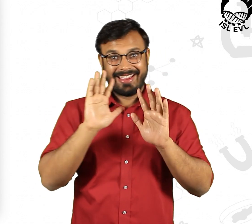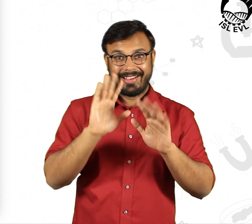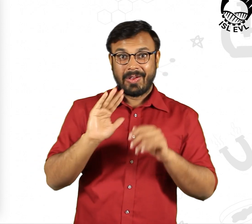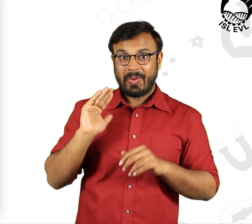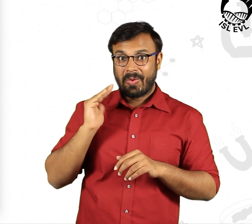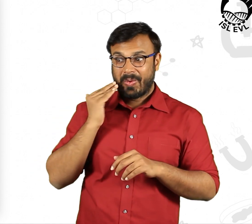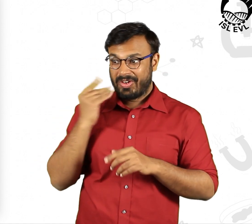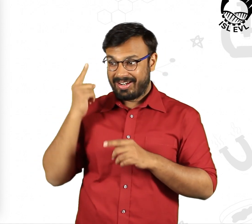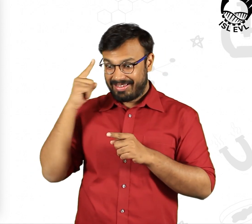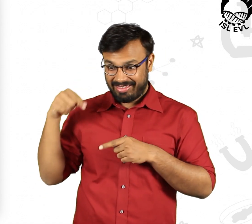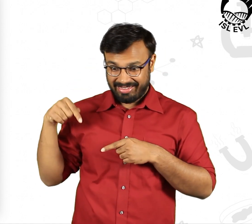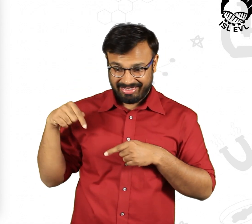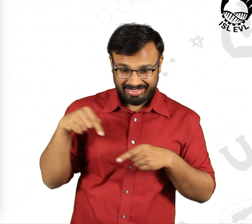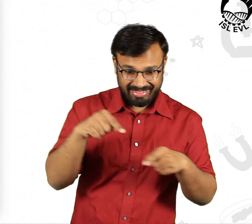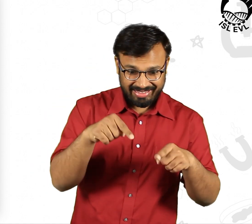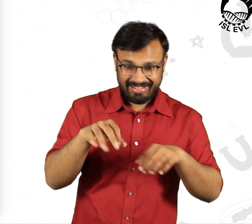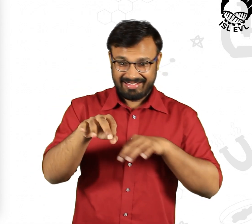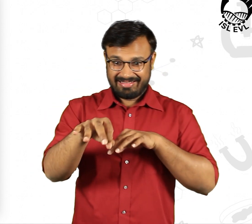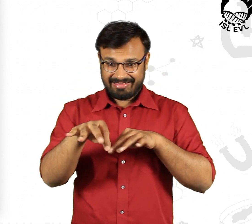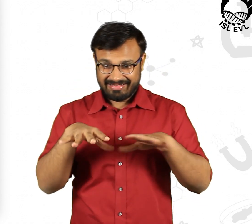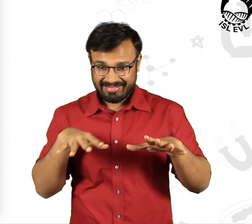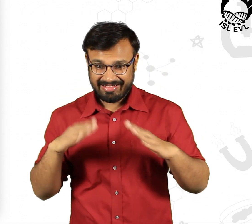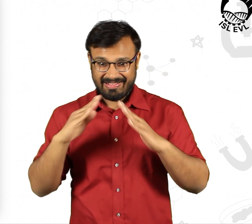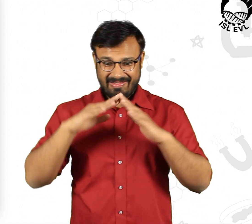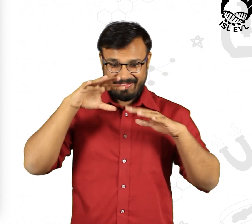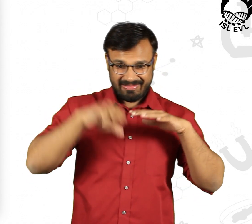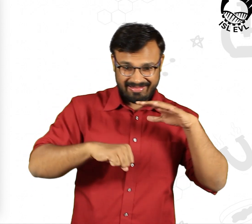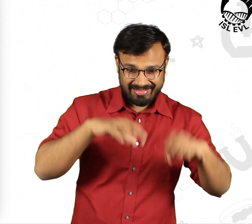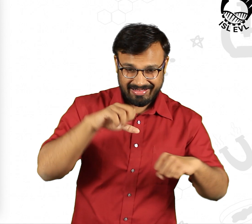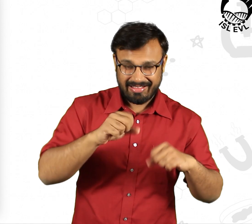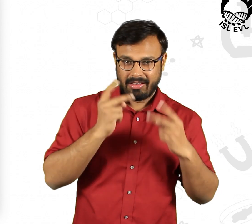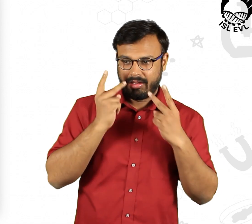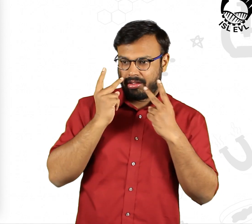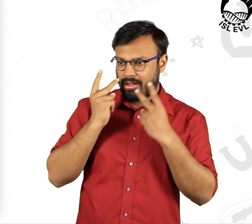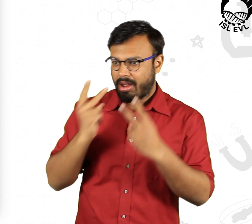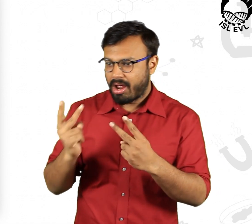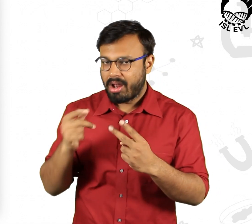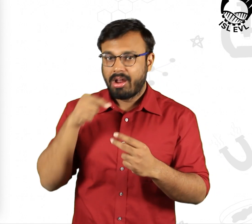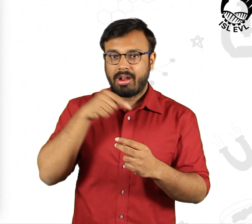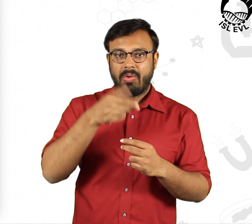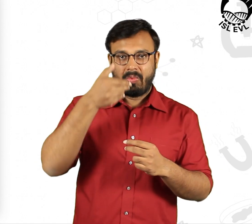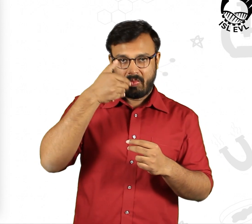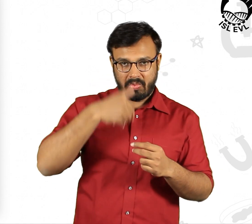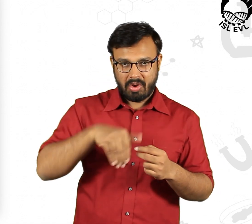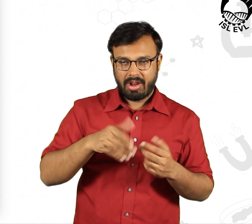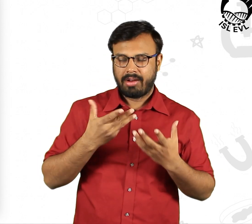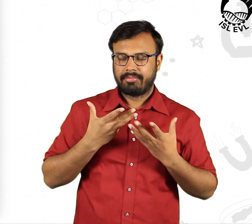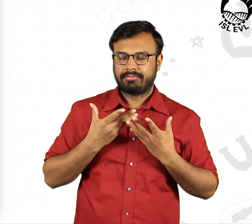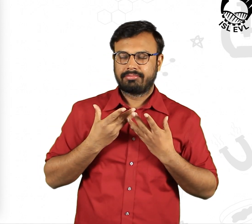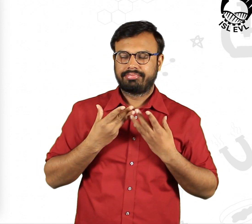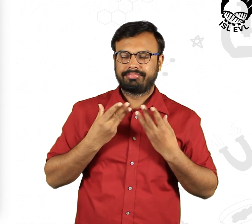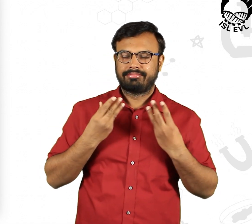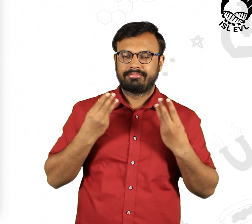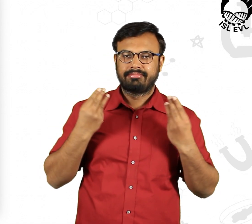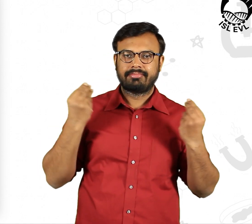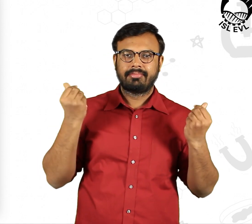Traits decide how a species will fare when the environment changes